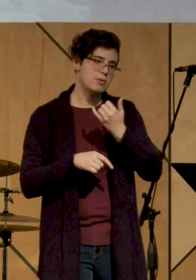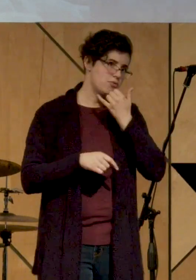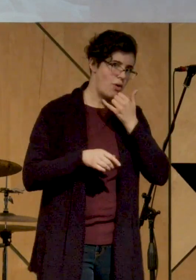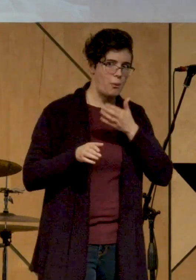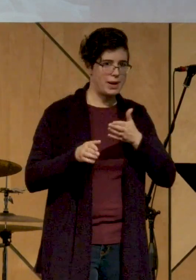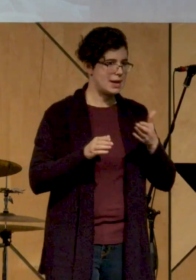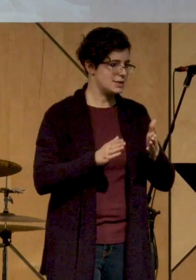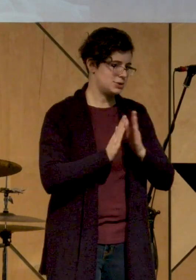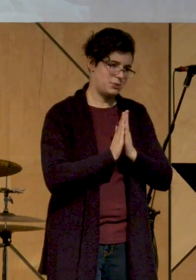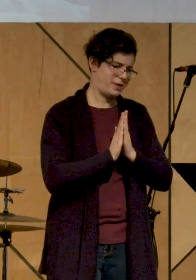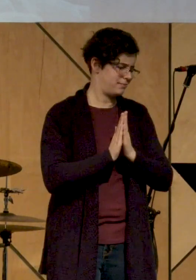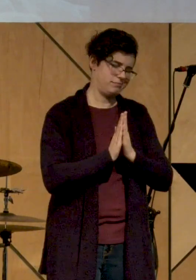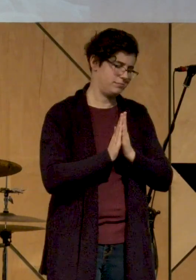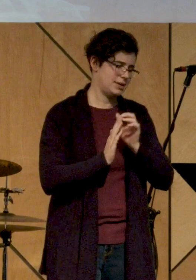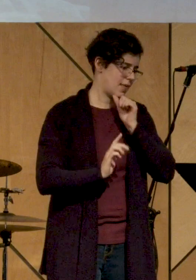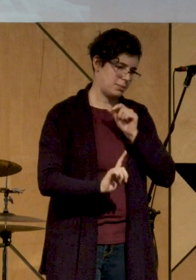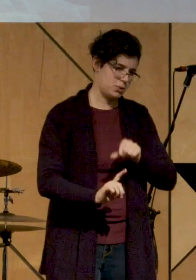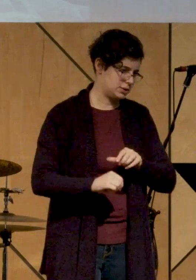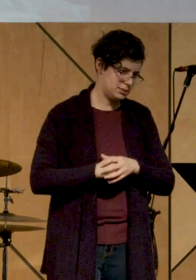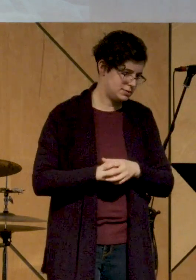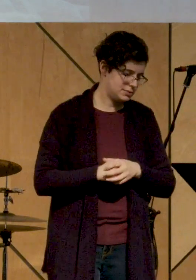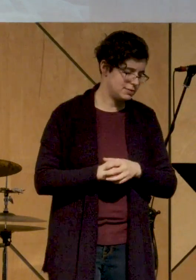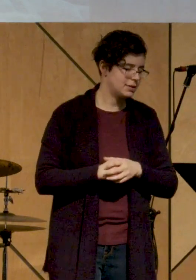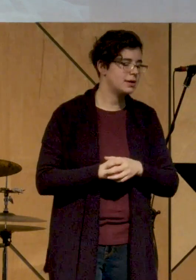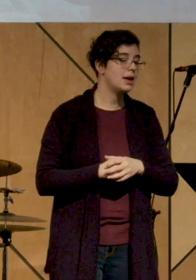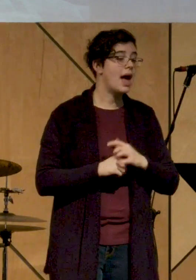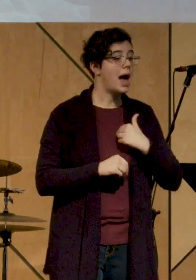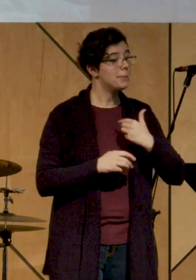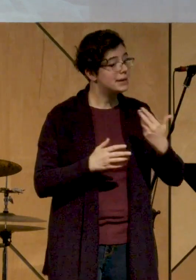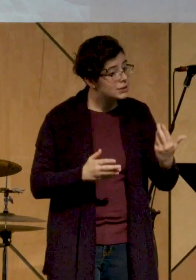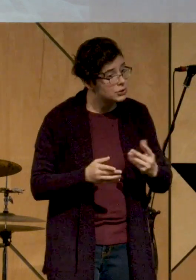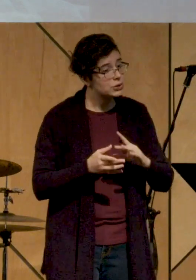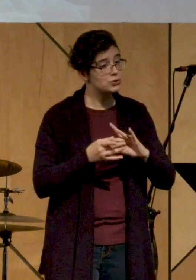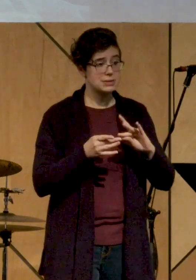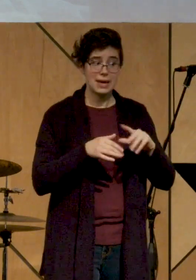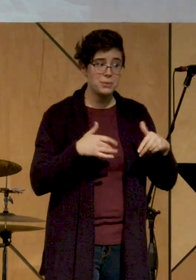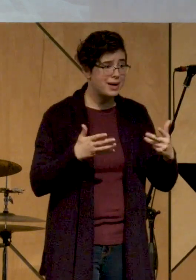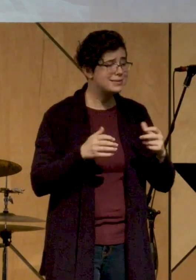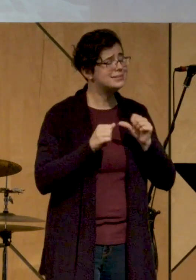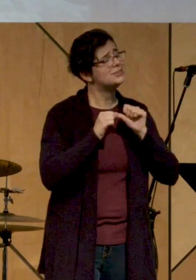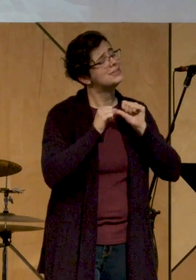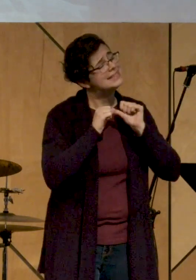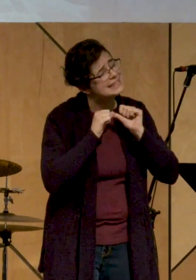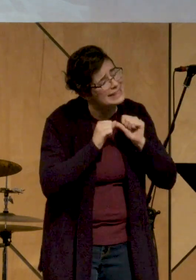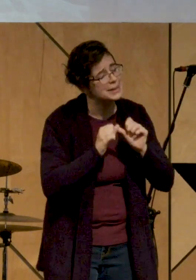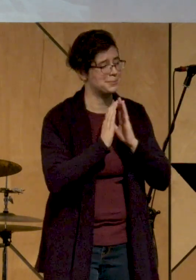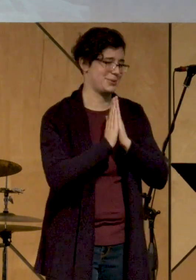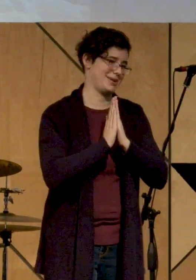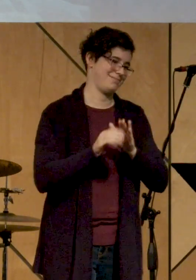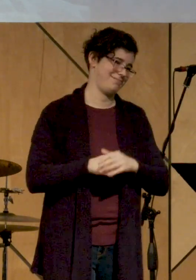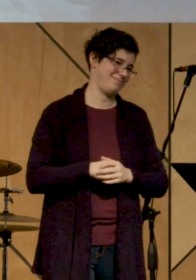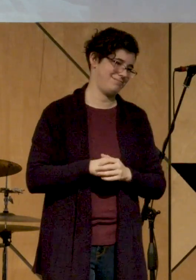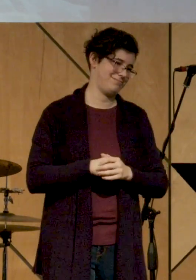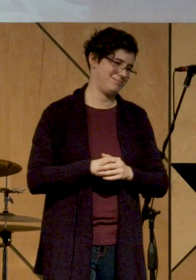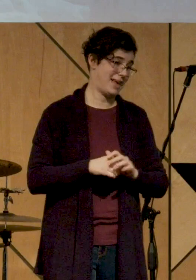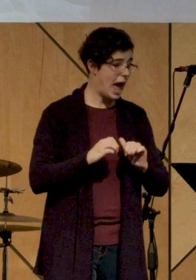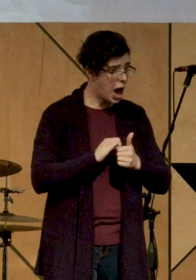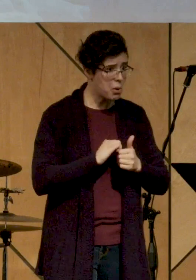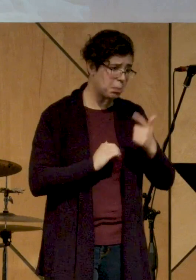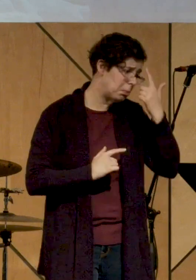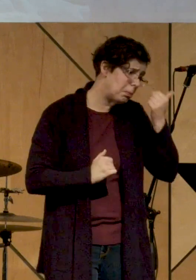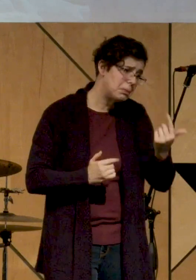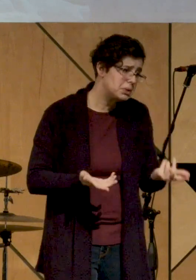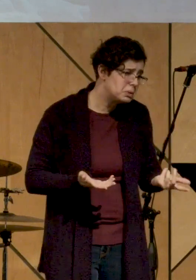pray. I'm here today from Scripture to say, oh, would you continue steadfastly in prayer? Would you find